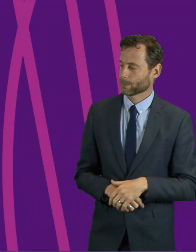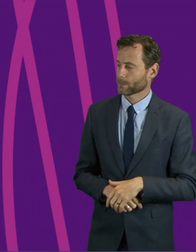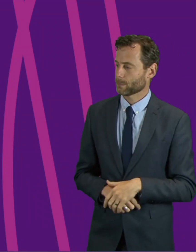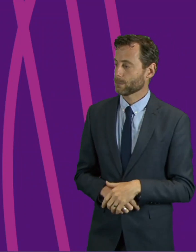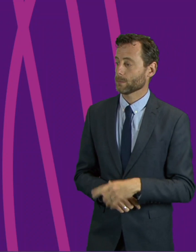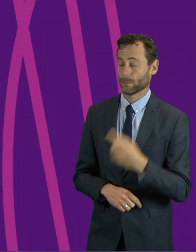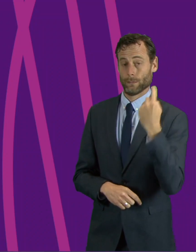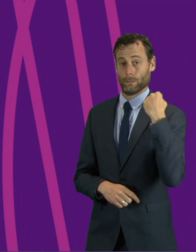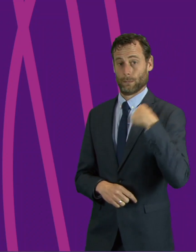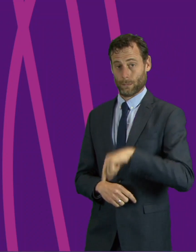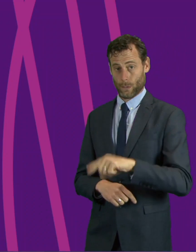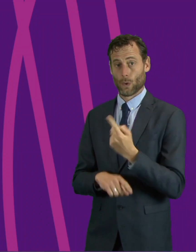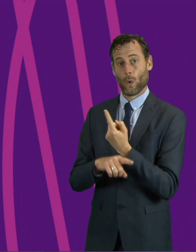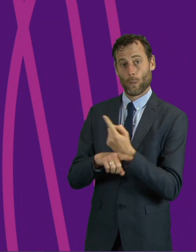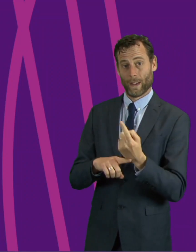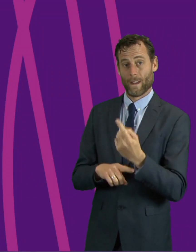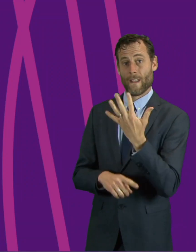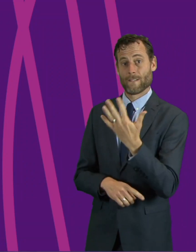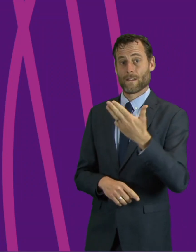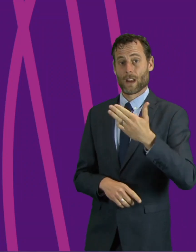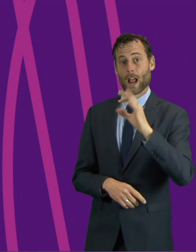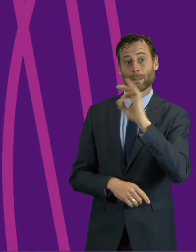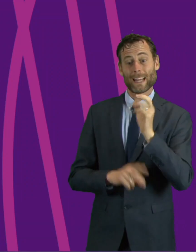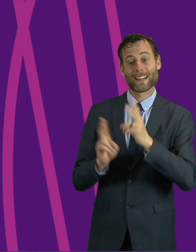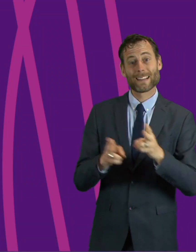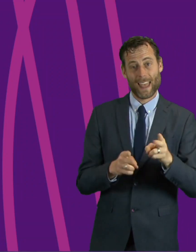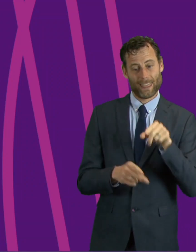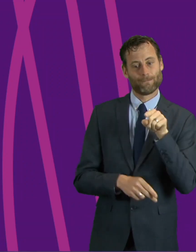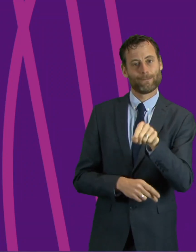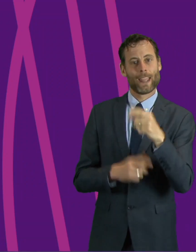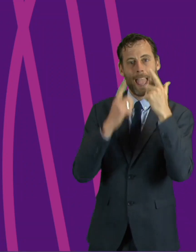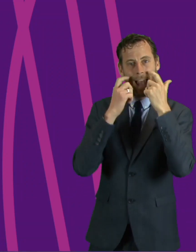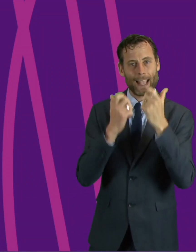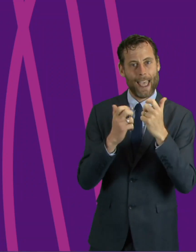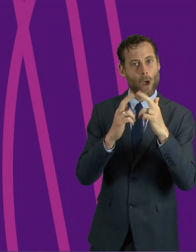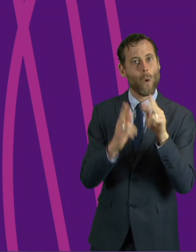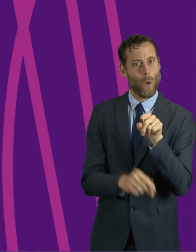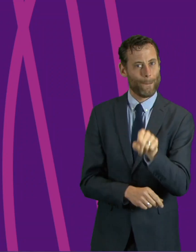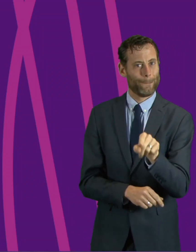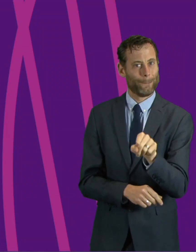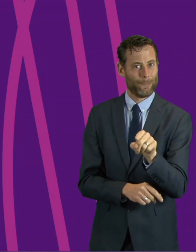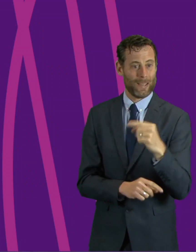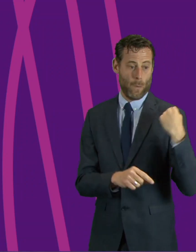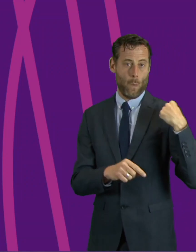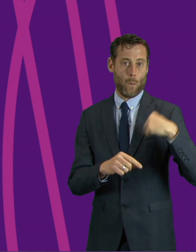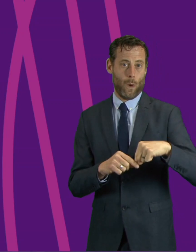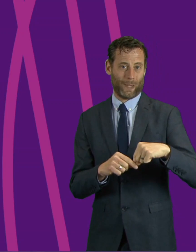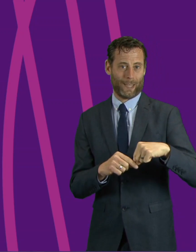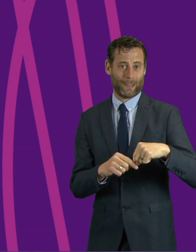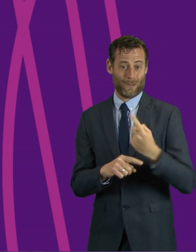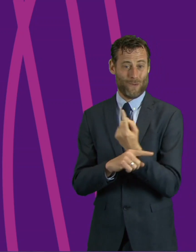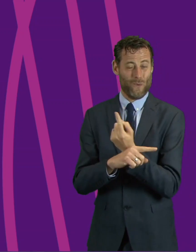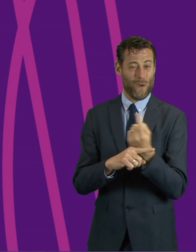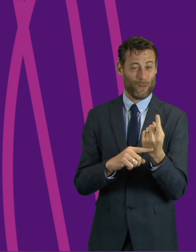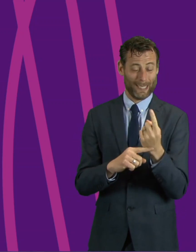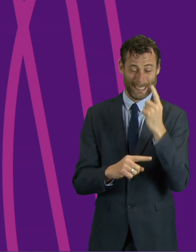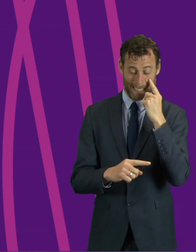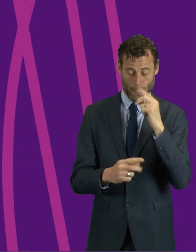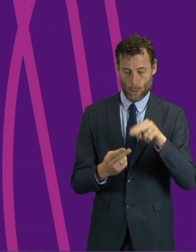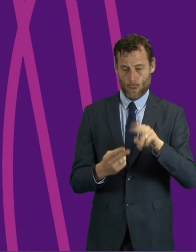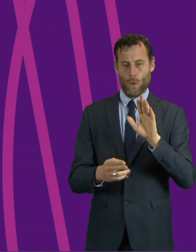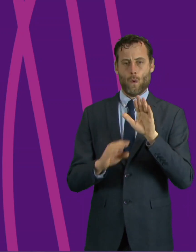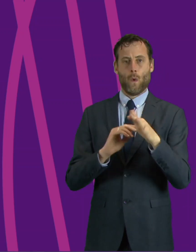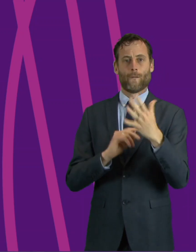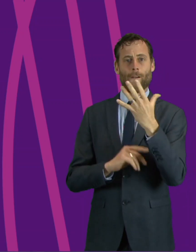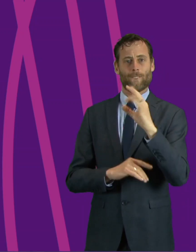all deaths linked to the virus happened in care homes. While that is a deeply distressing figure, it is nevertheless important to note that the